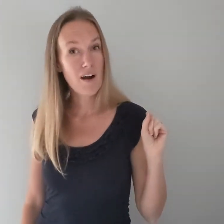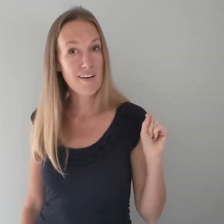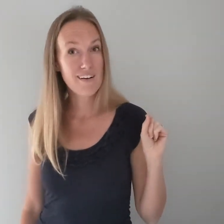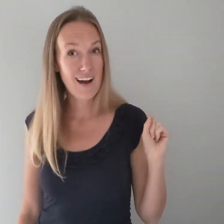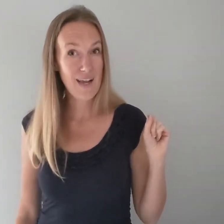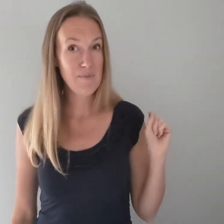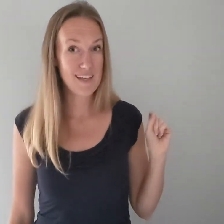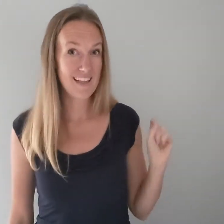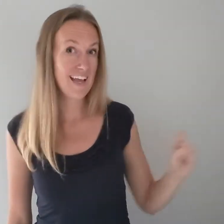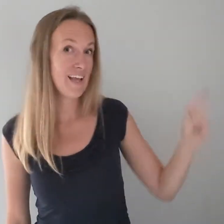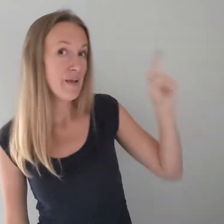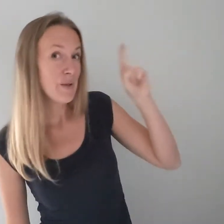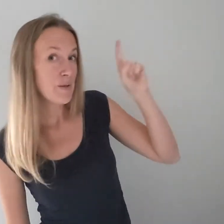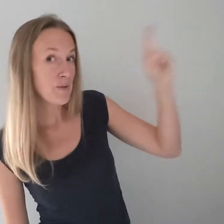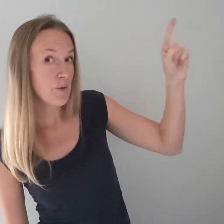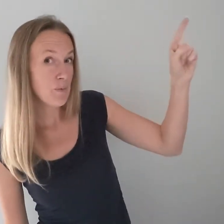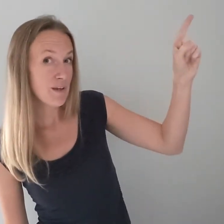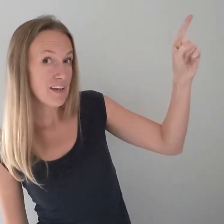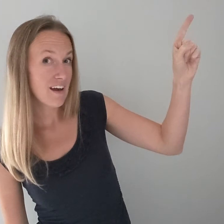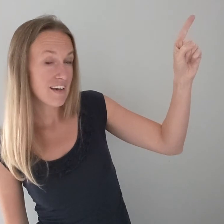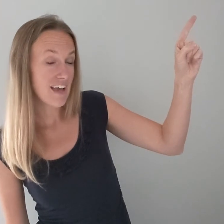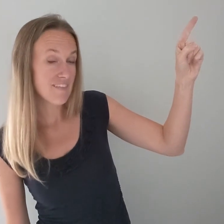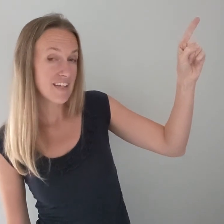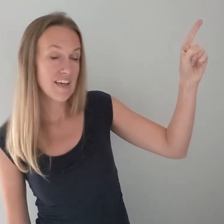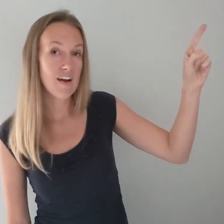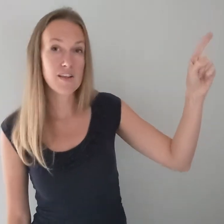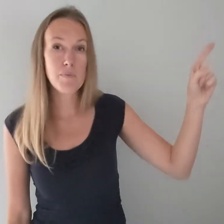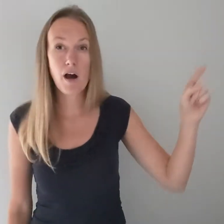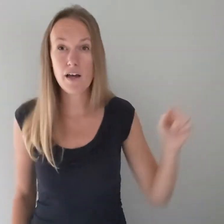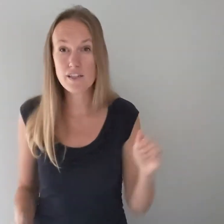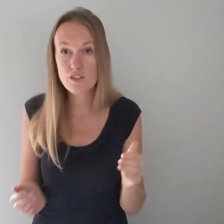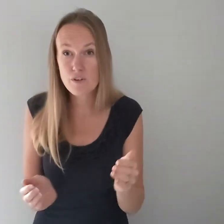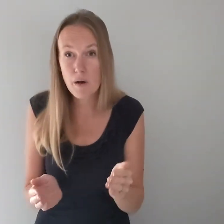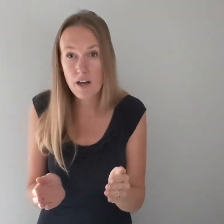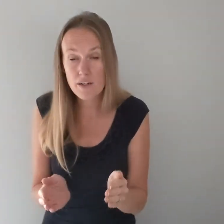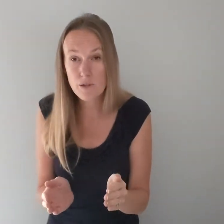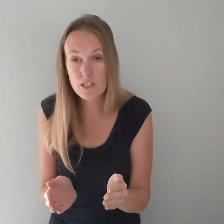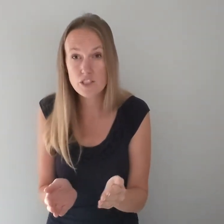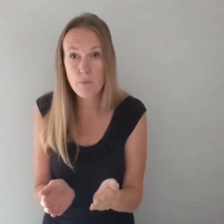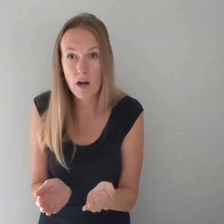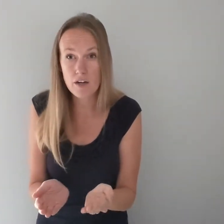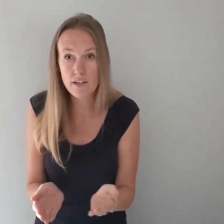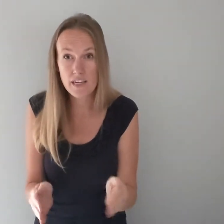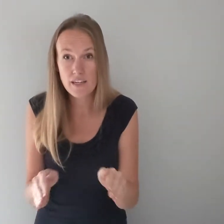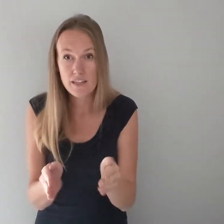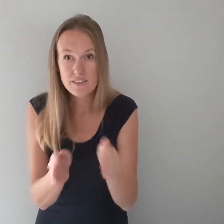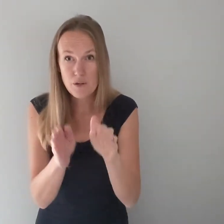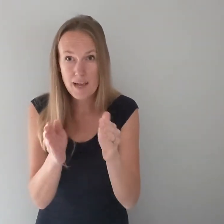potter, I am the clay. You, pointing to God in heaven, are the potter. So for potter, we're going to show pottery. So imagine